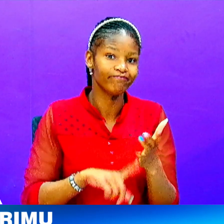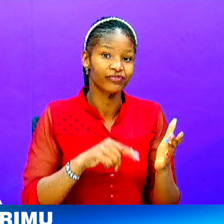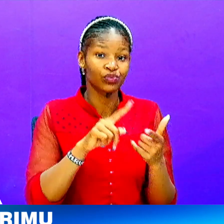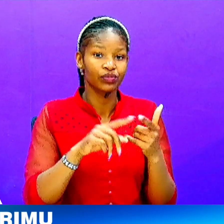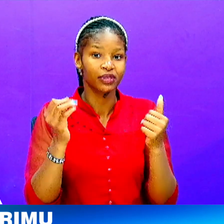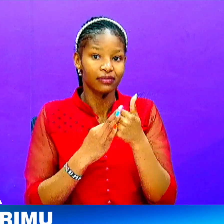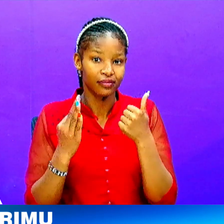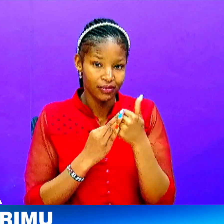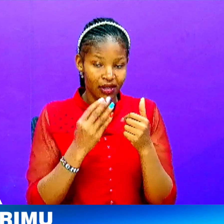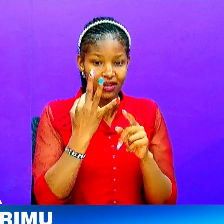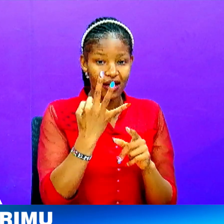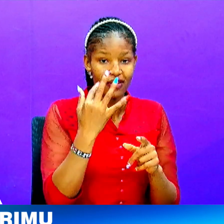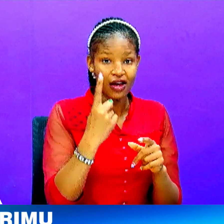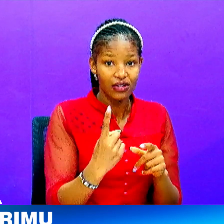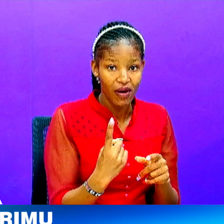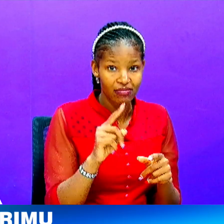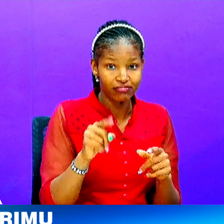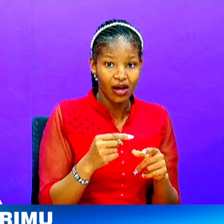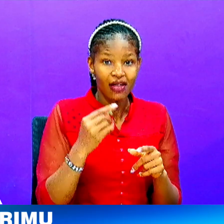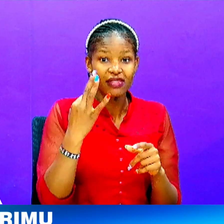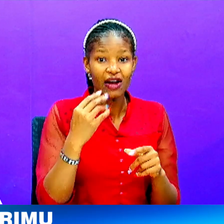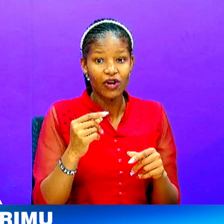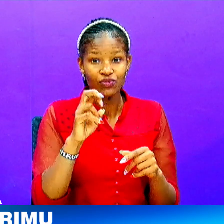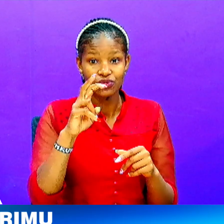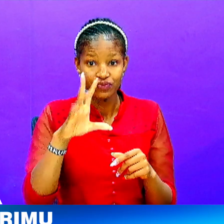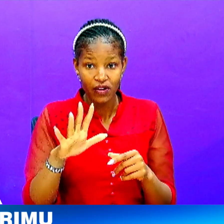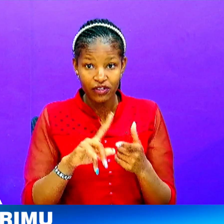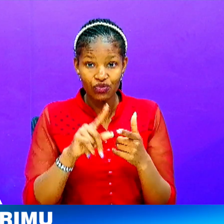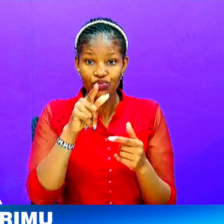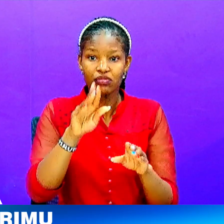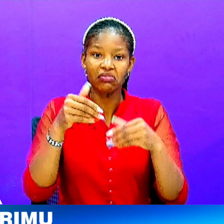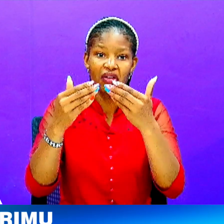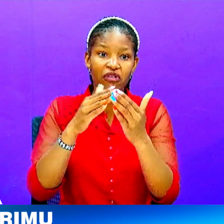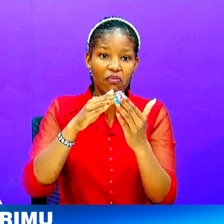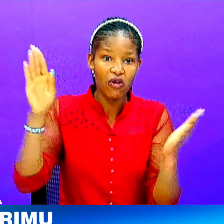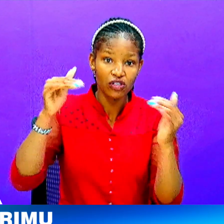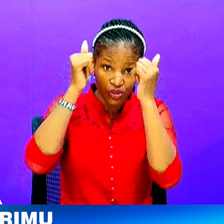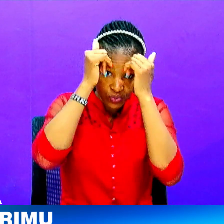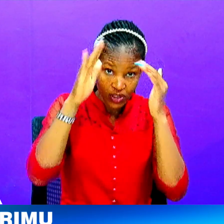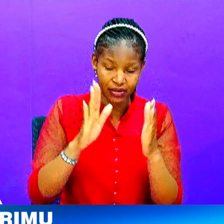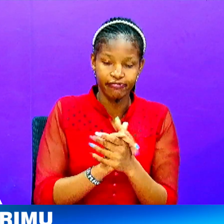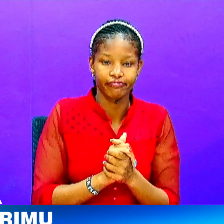extended to August 31st, 2025 to give more students time to apply.